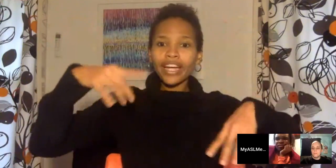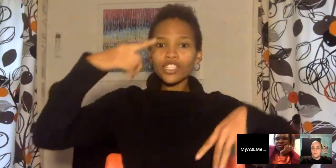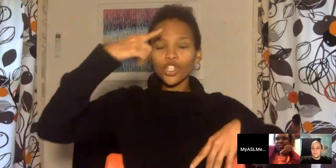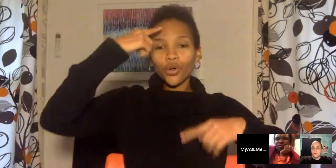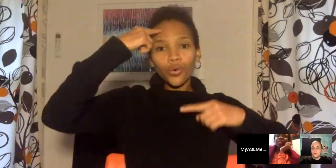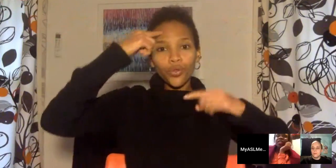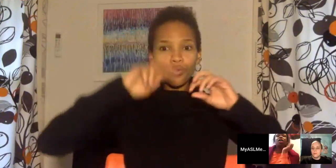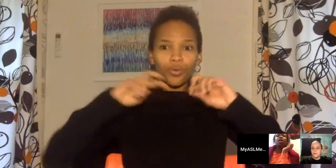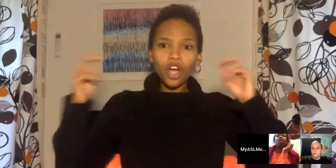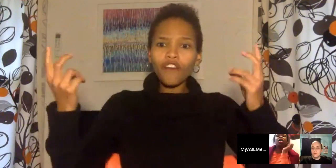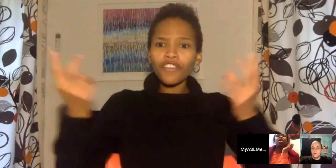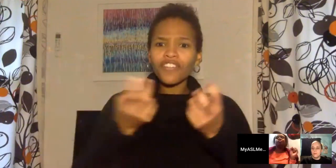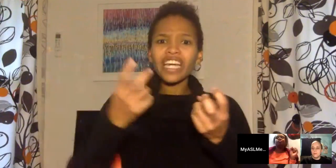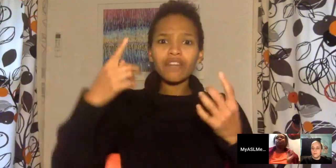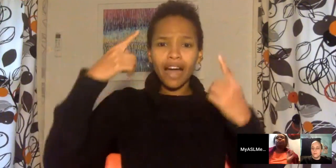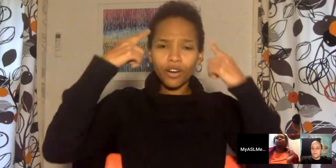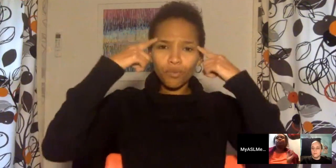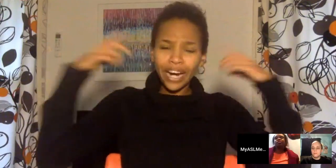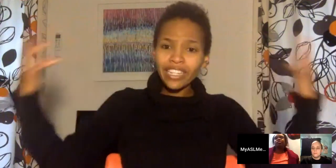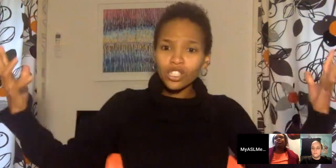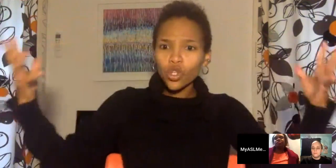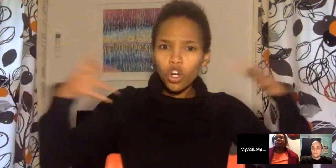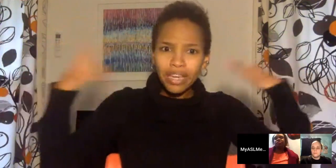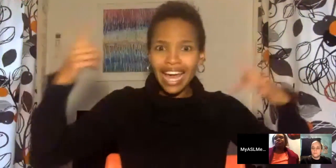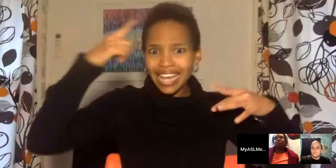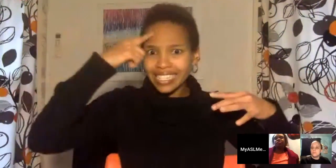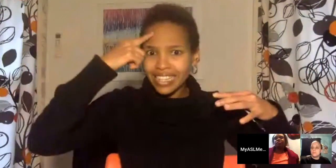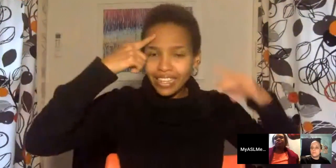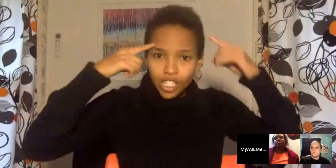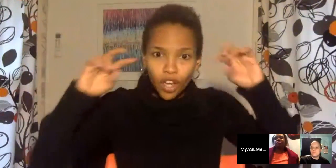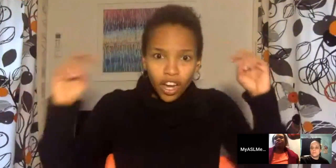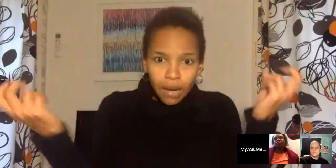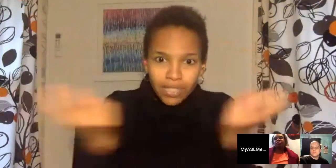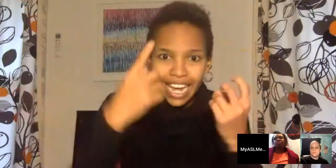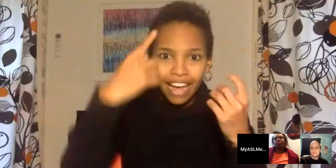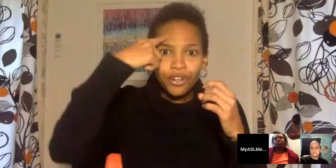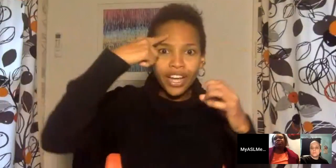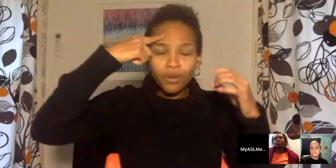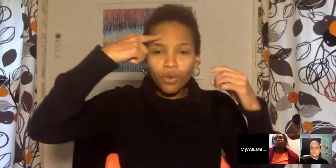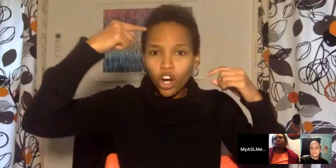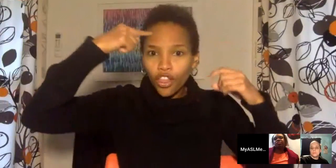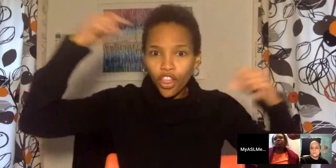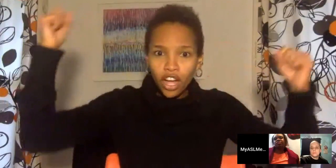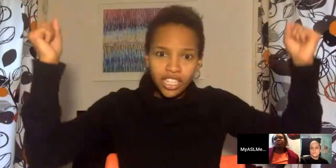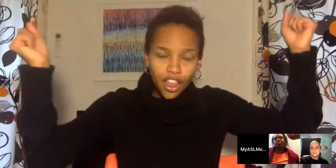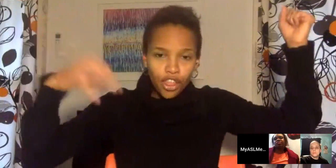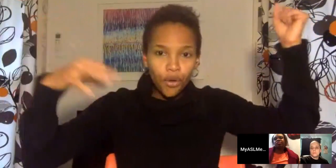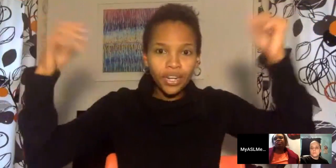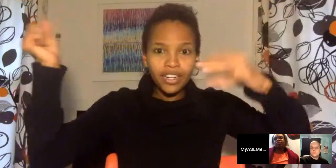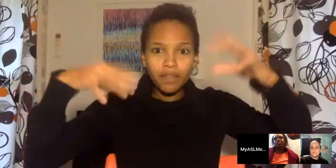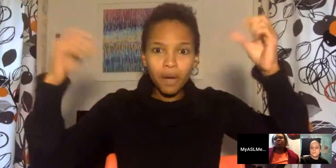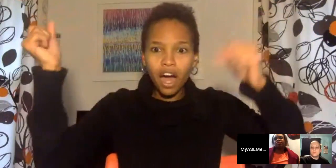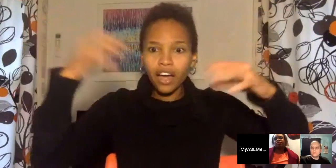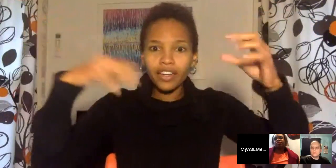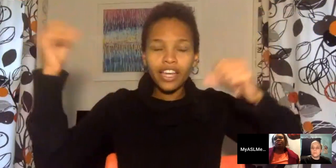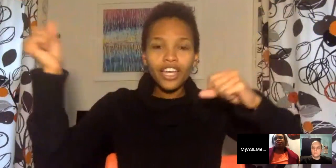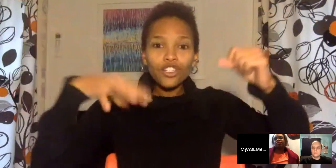right? So we often think about brainstorming as this. We all come together and our thoughts get thrown into the pot.